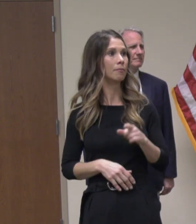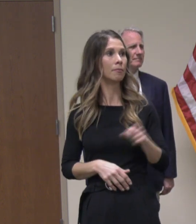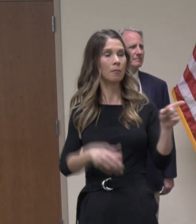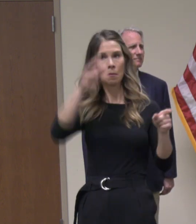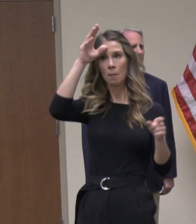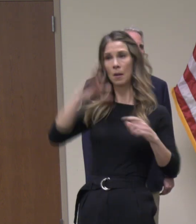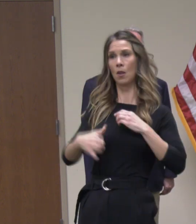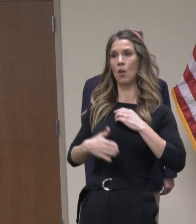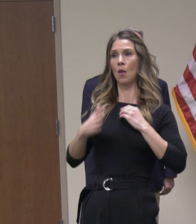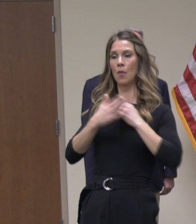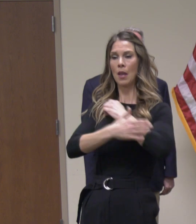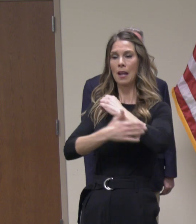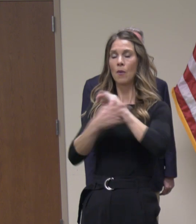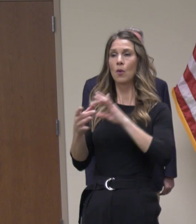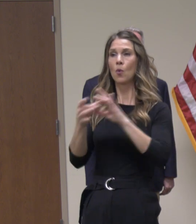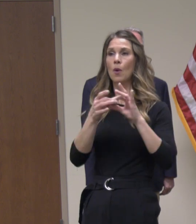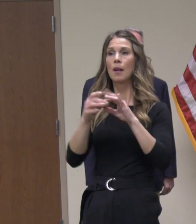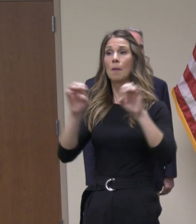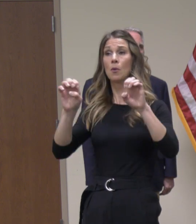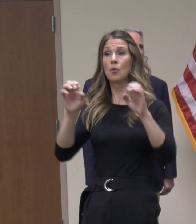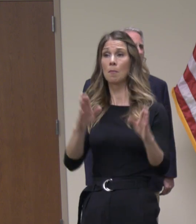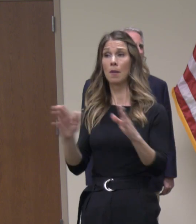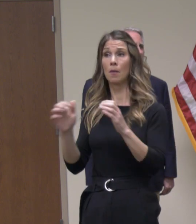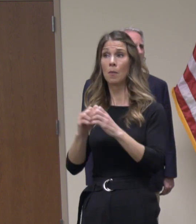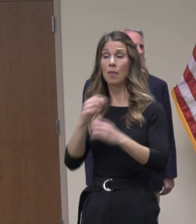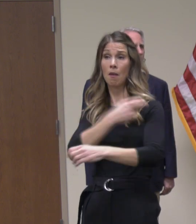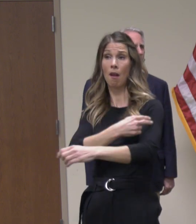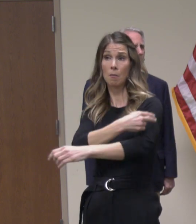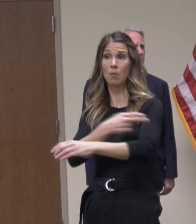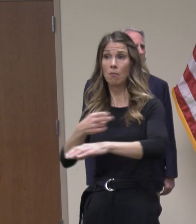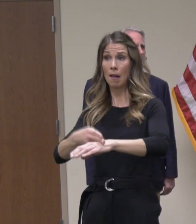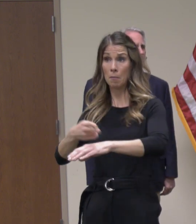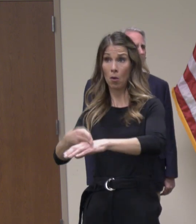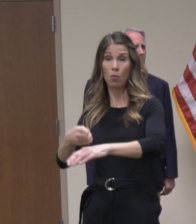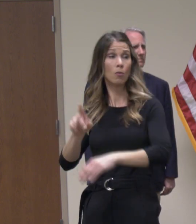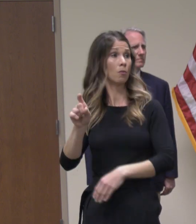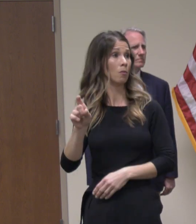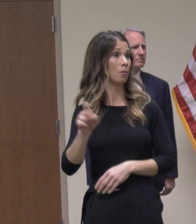Is the county coordinating an emergency plan with the hospital?